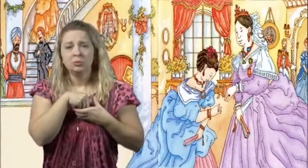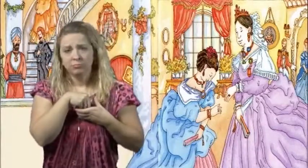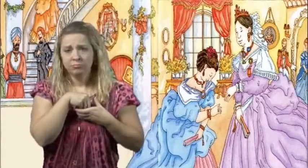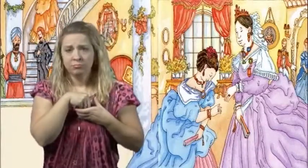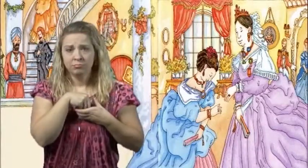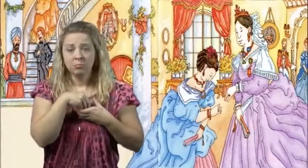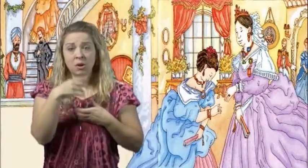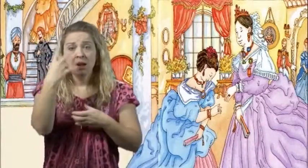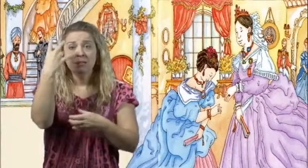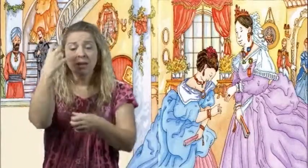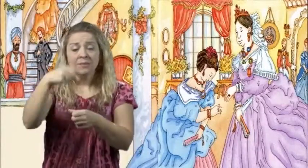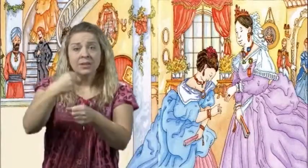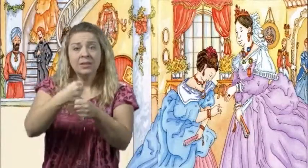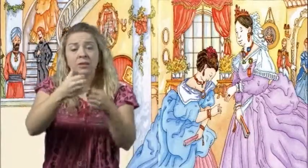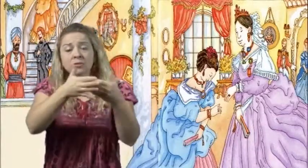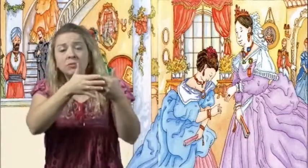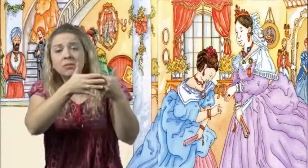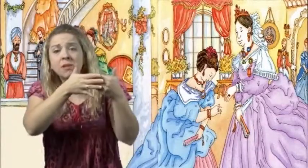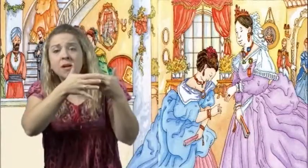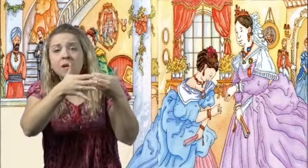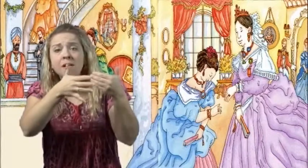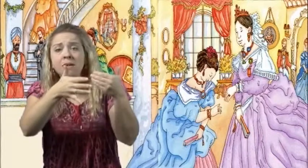"God spoke to me and called me to His service."